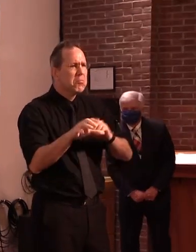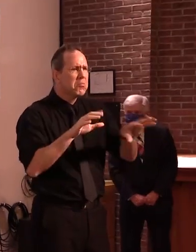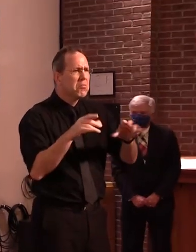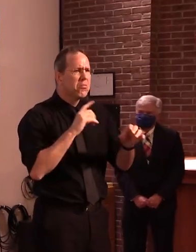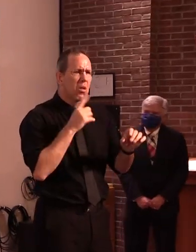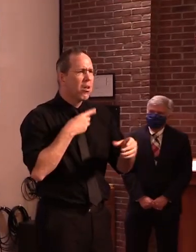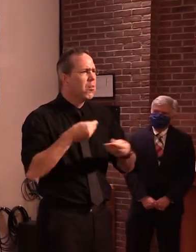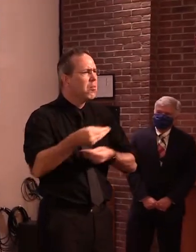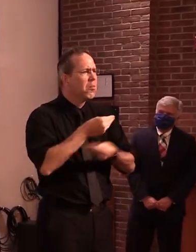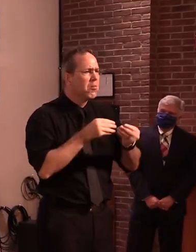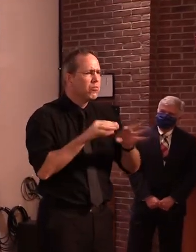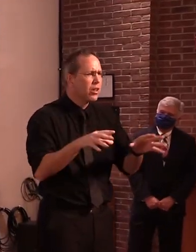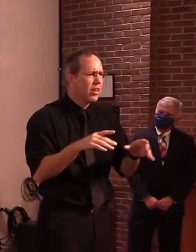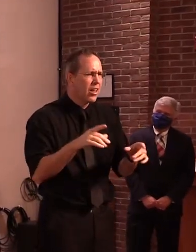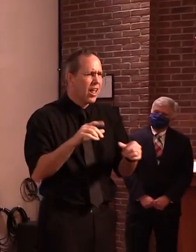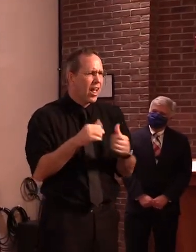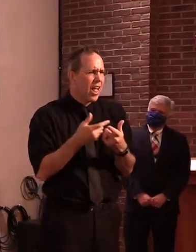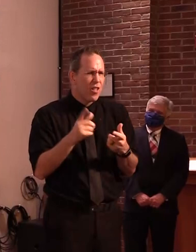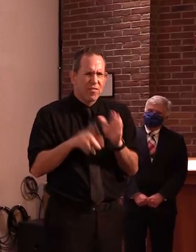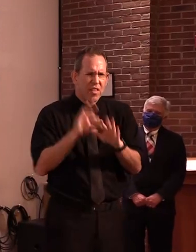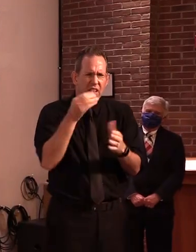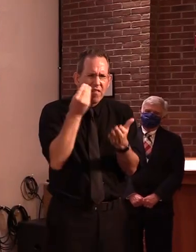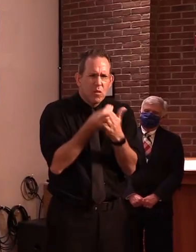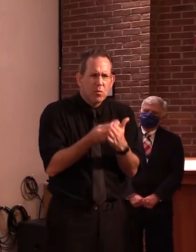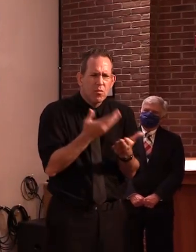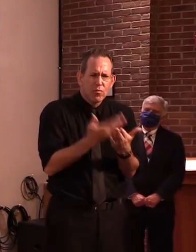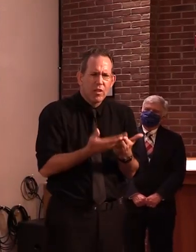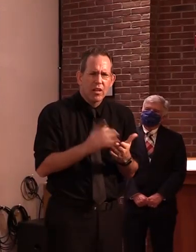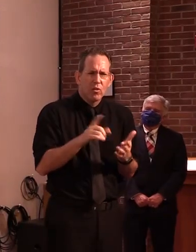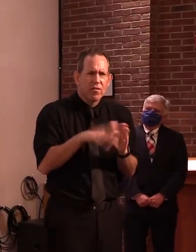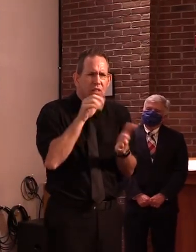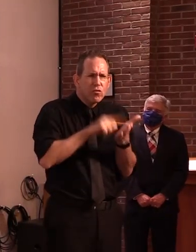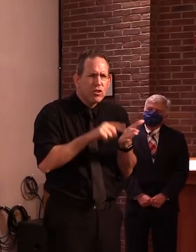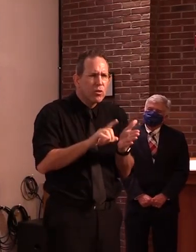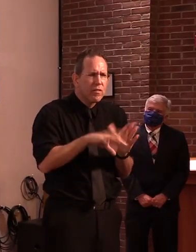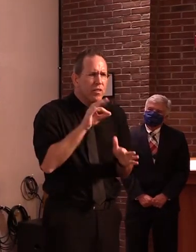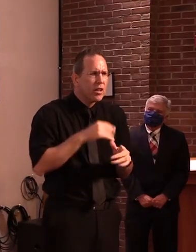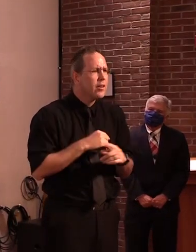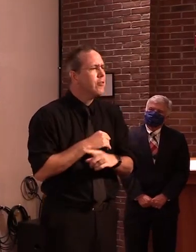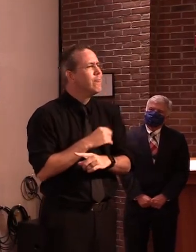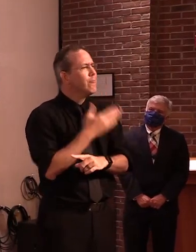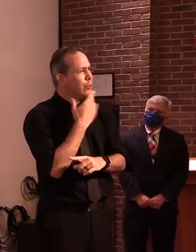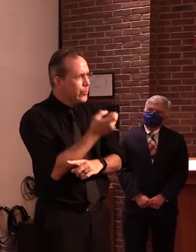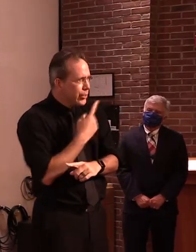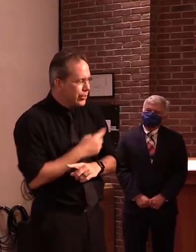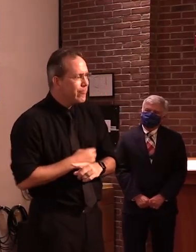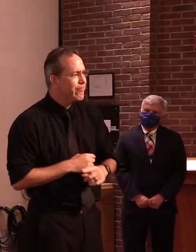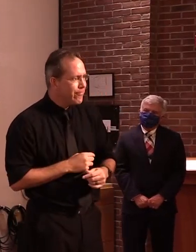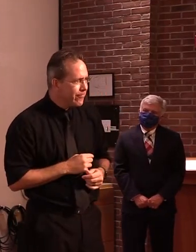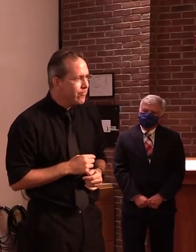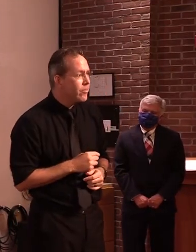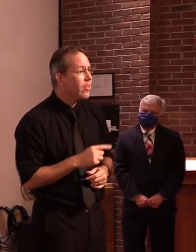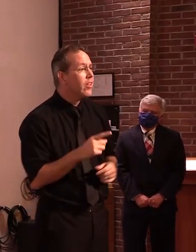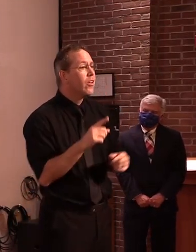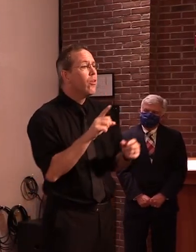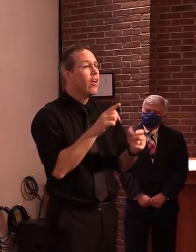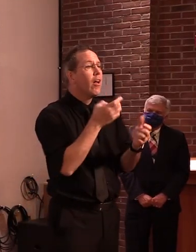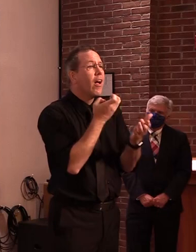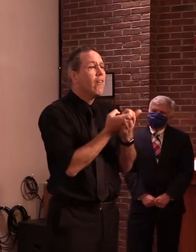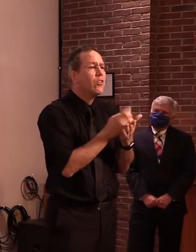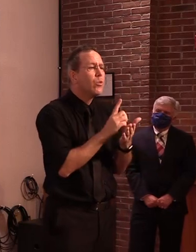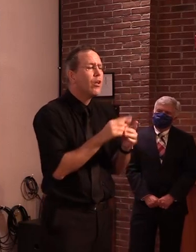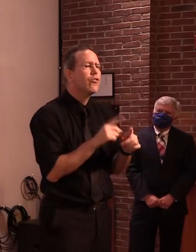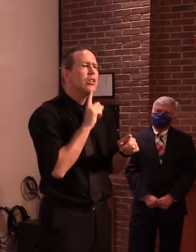Thanks for holding me firm on this one. So the abundant evidence is not in the United States predominantly. It's